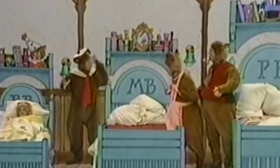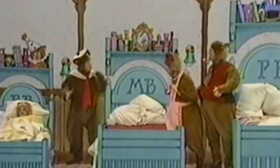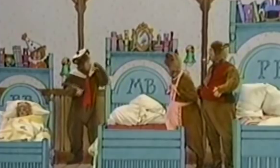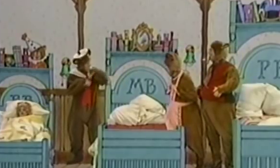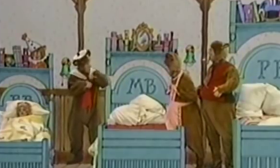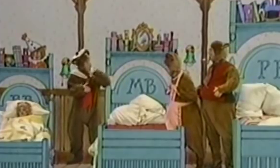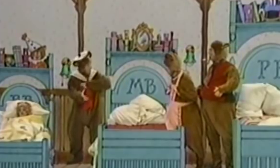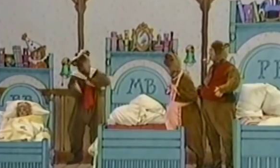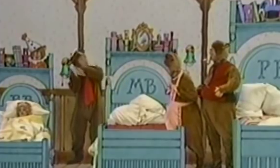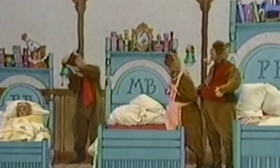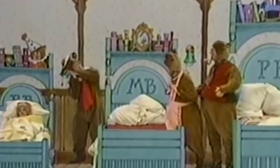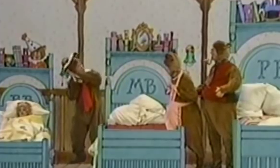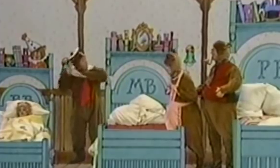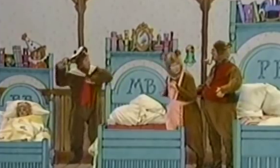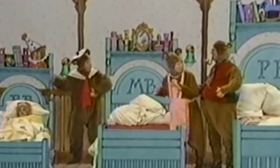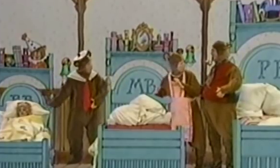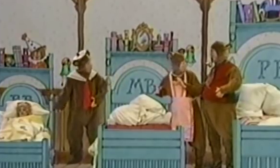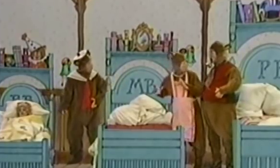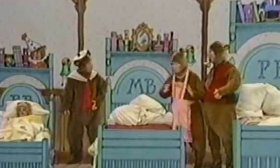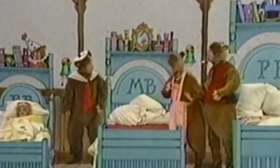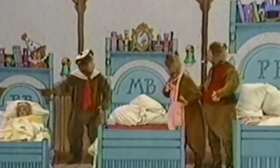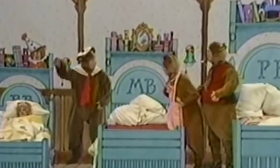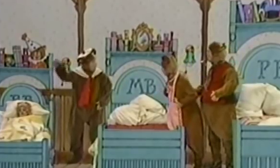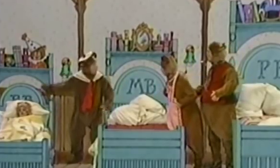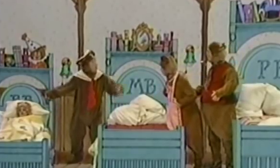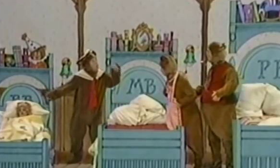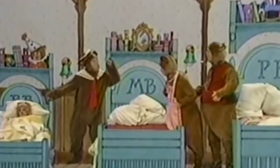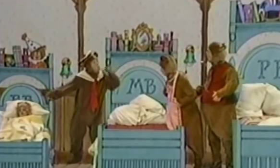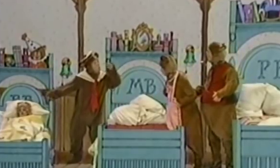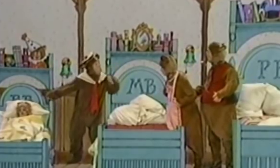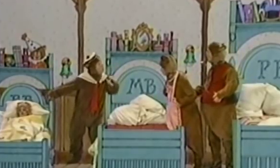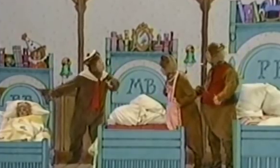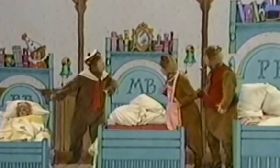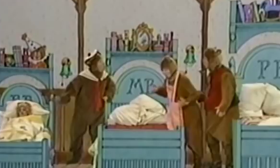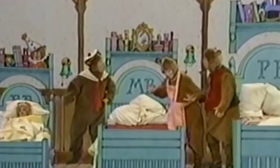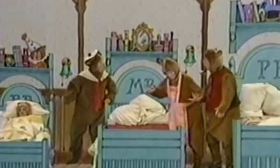his bed and cried, Somebody has been sleeping in my bed. And there she is.